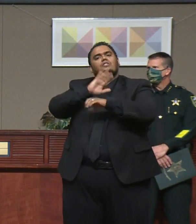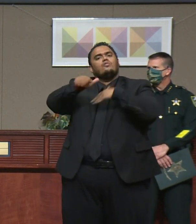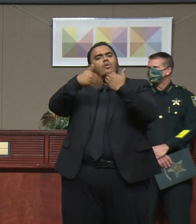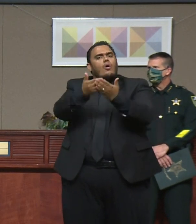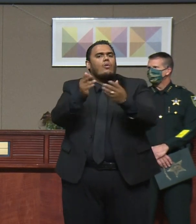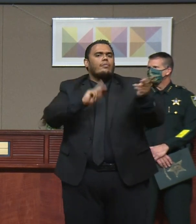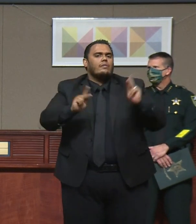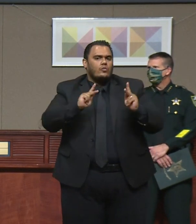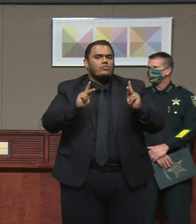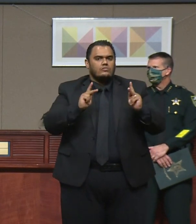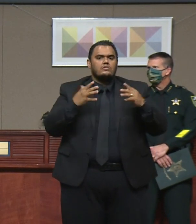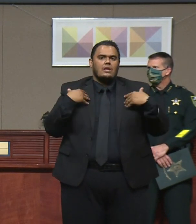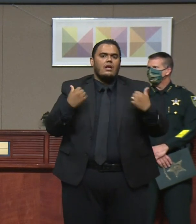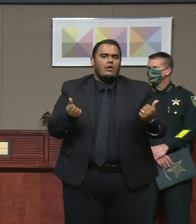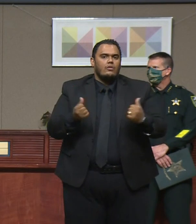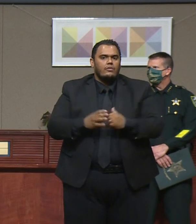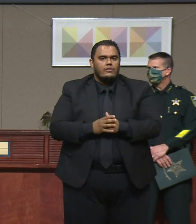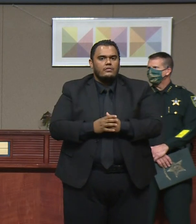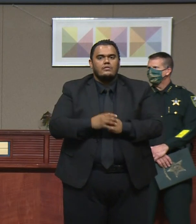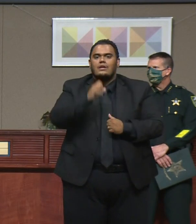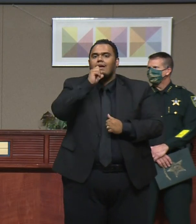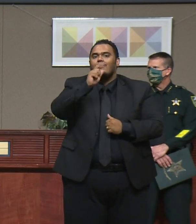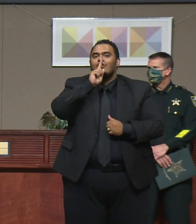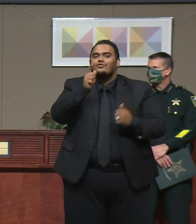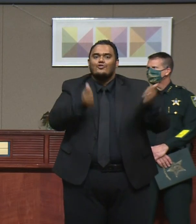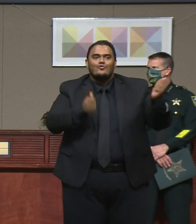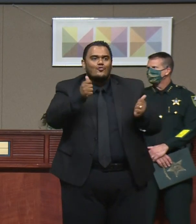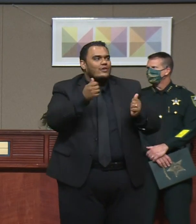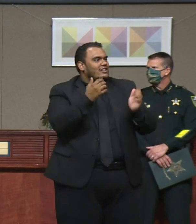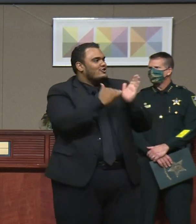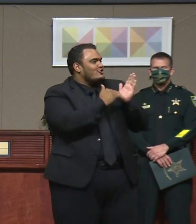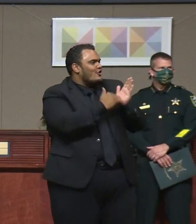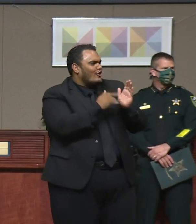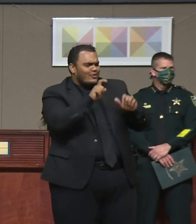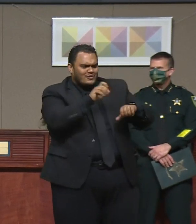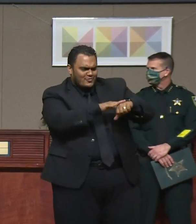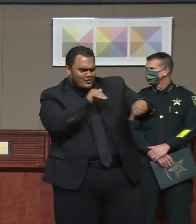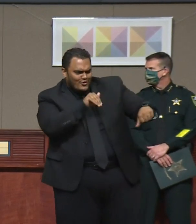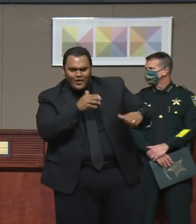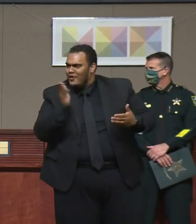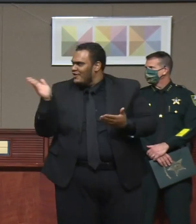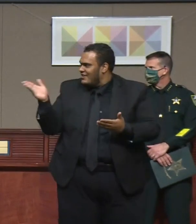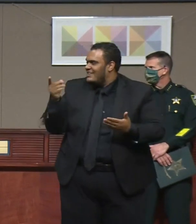us. I'm not sure which doctor I'm supposed to call on. Dr. Martinez.